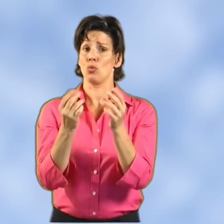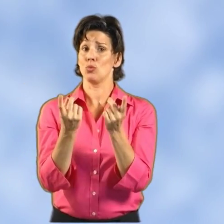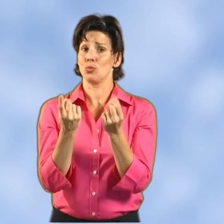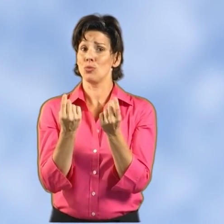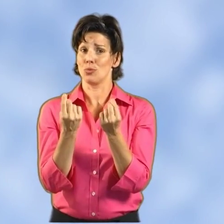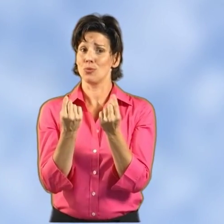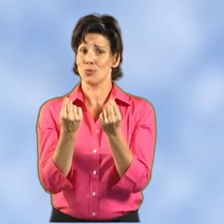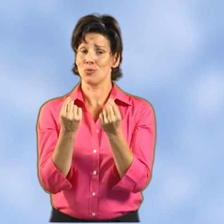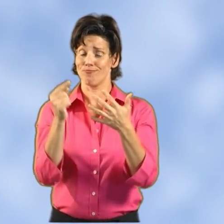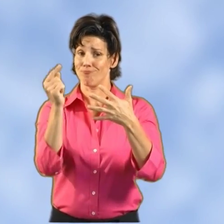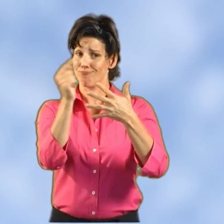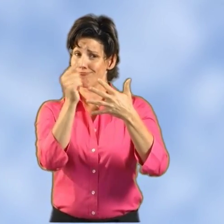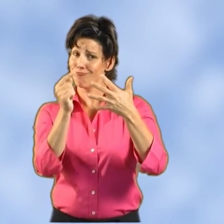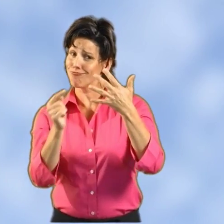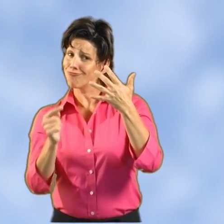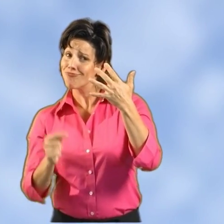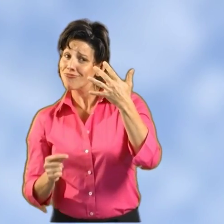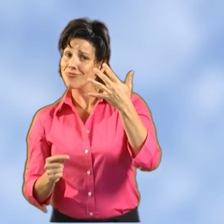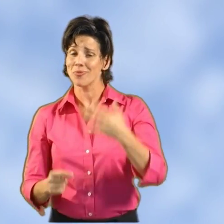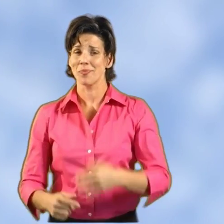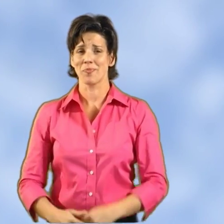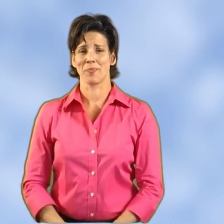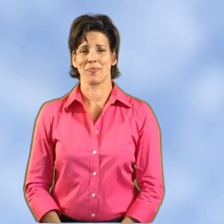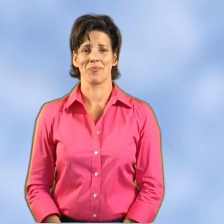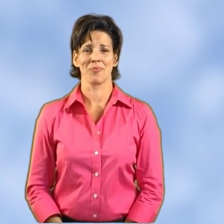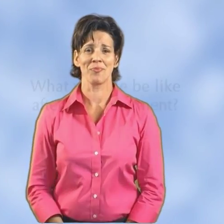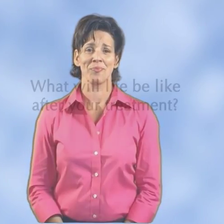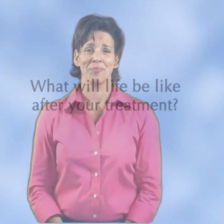it is important to do the following things.